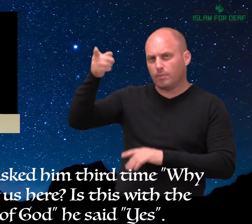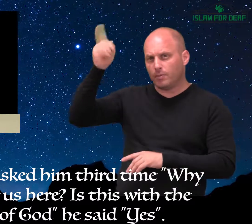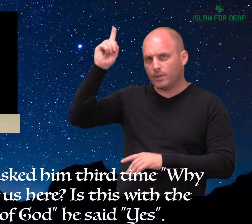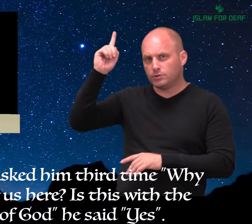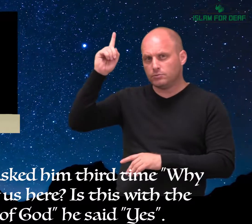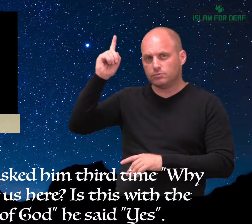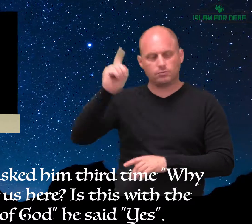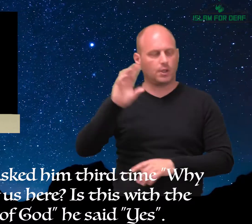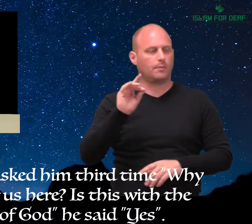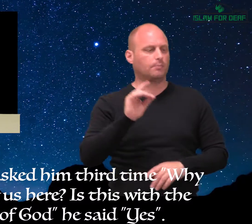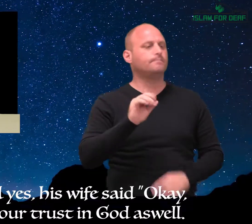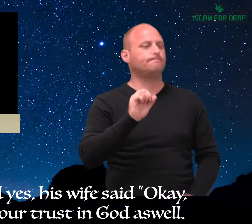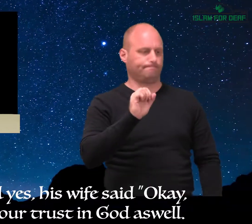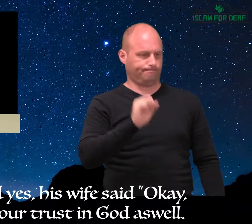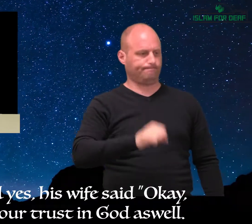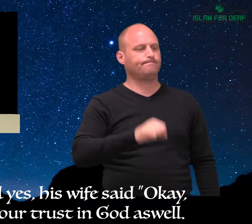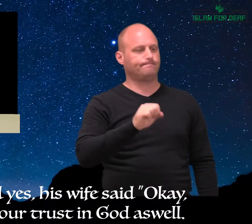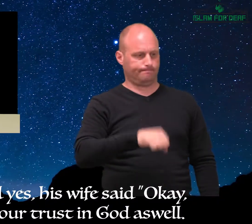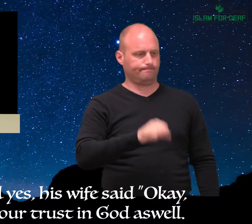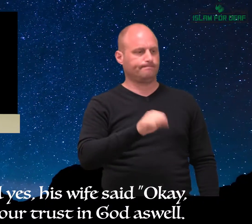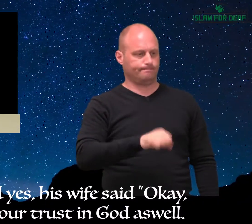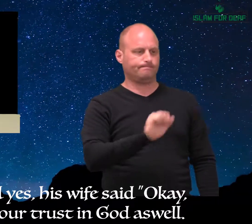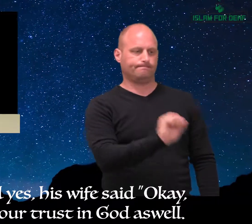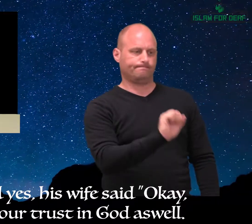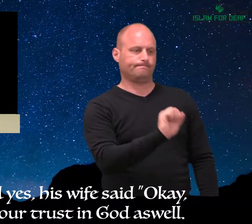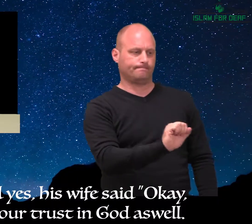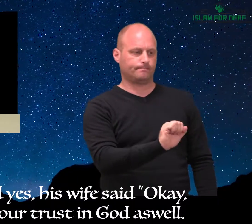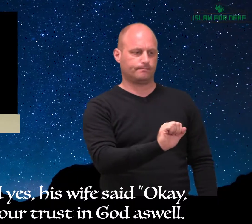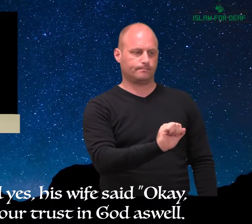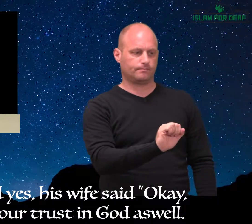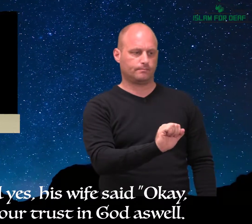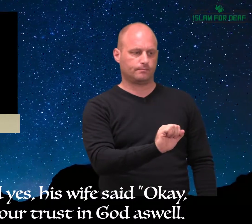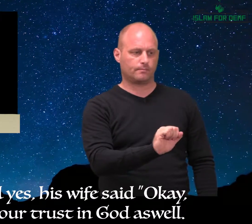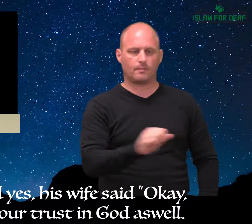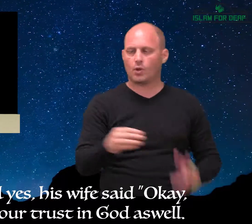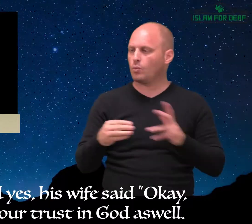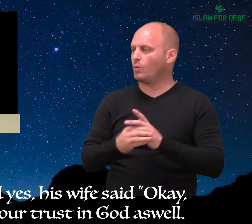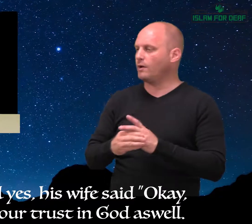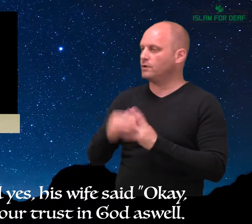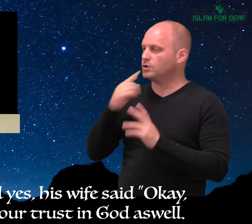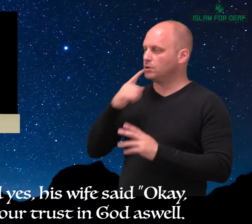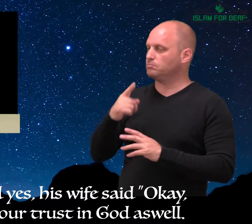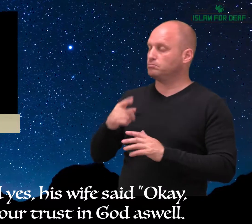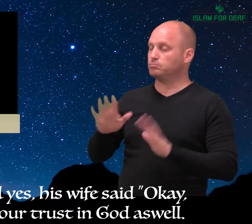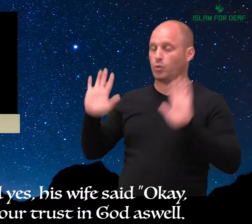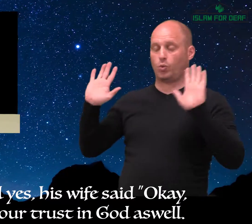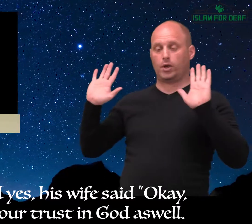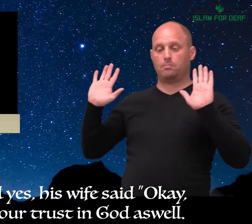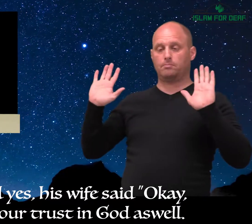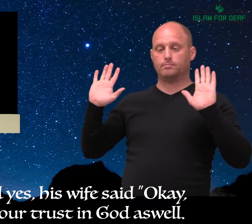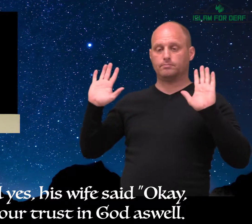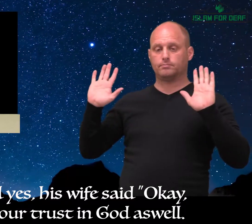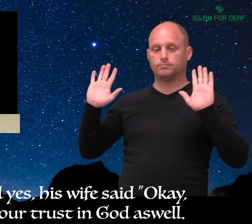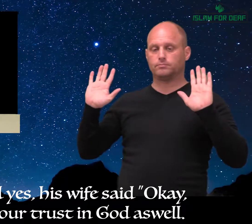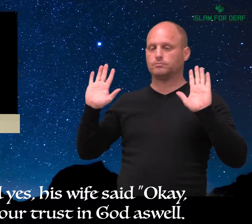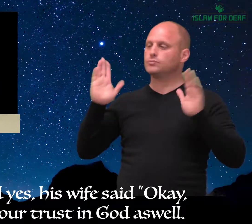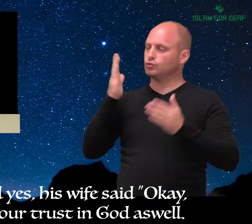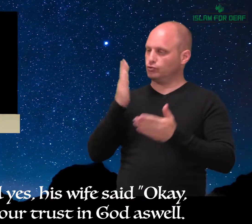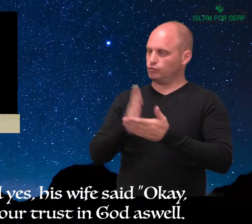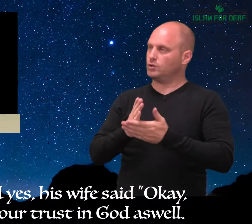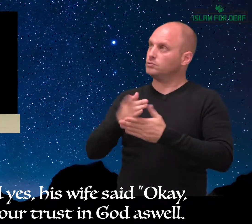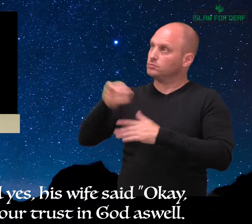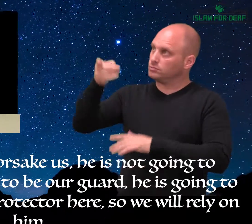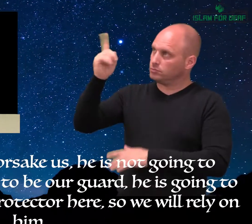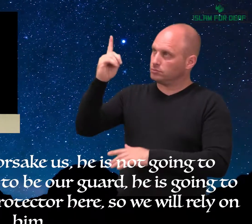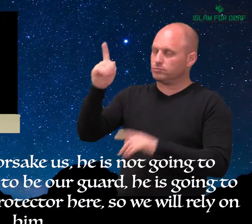yes. When he said yes, his wife said, okay, then we put our trust in God as